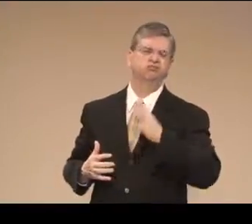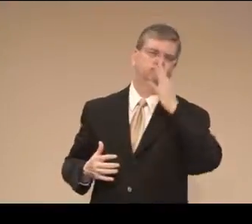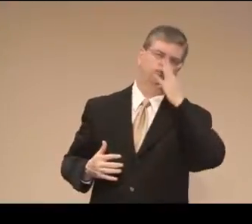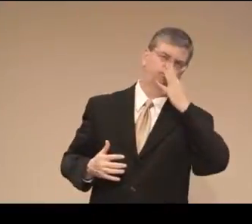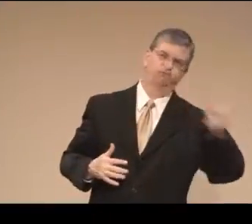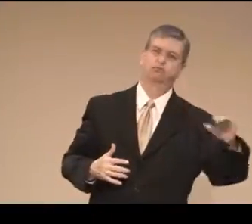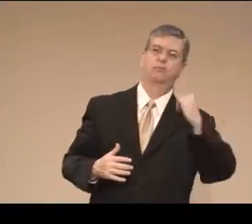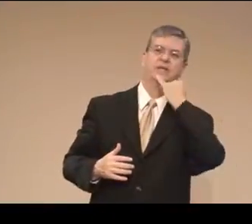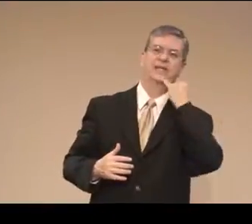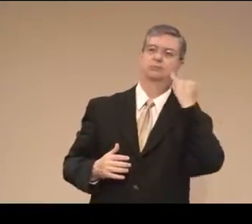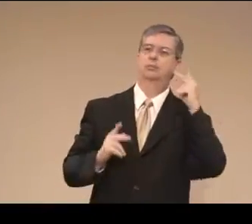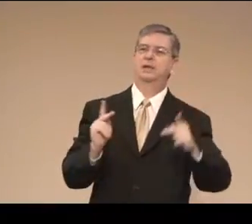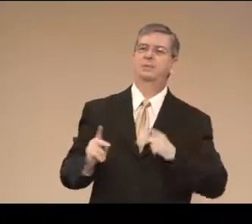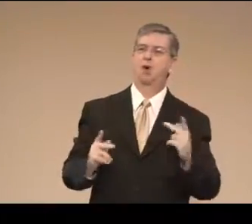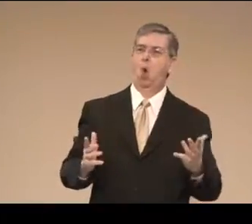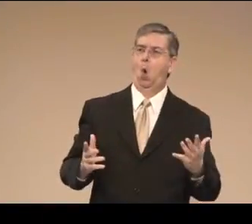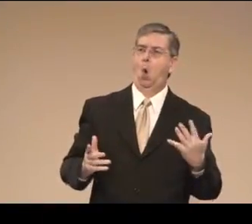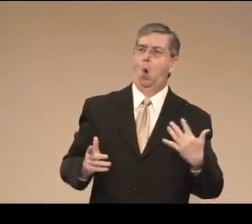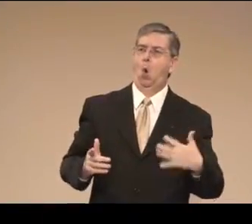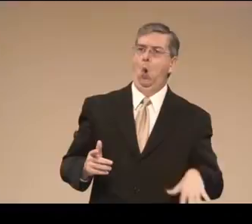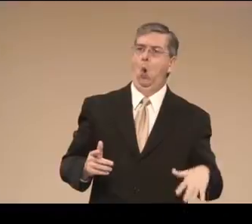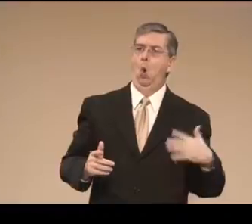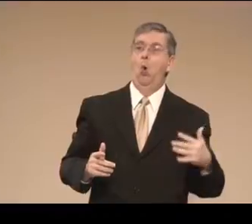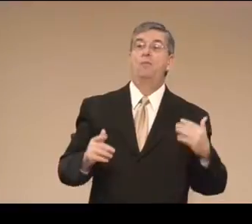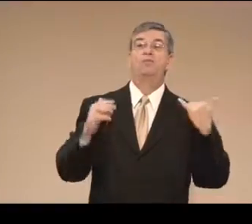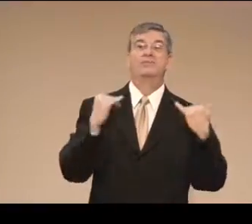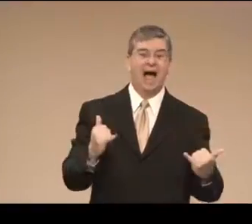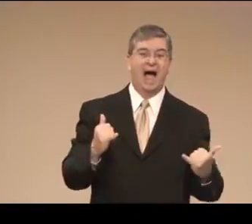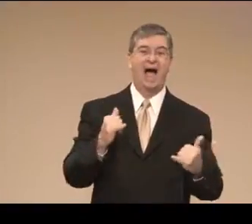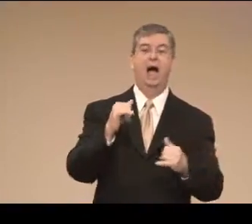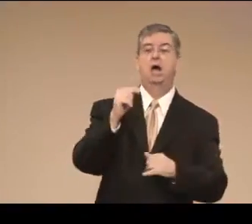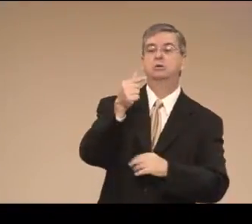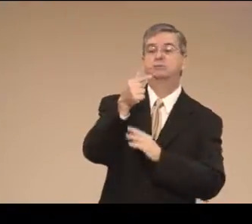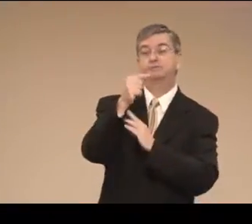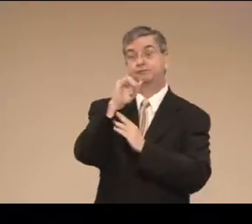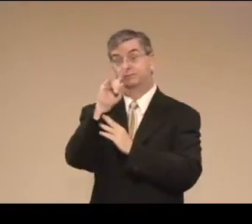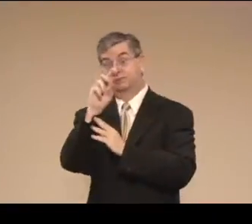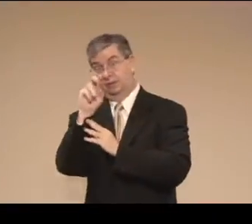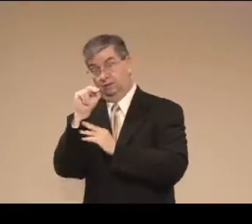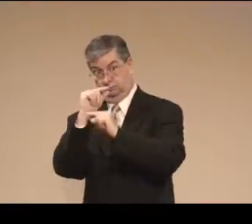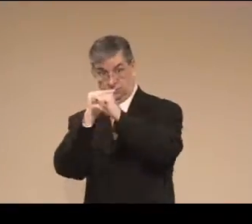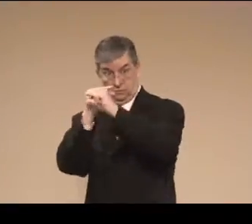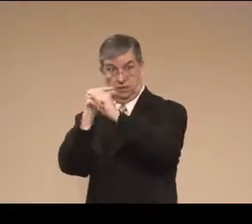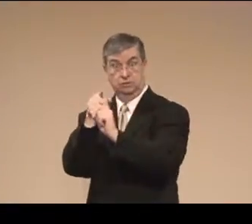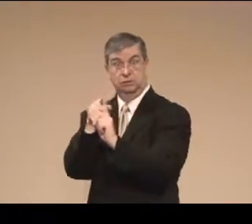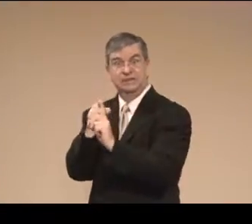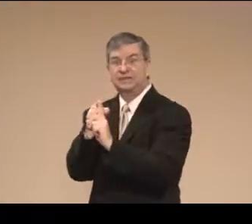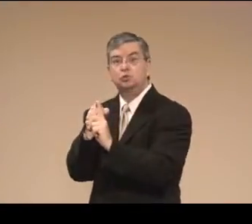took every bit of it. They didn't care that they didn't plant it and work for it